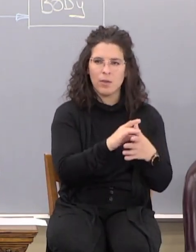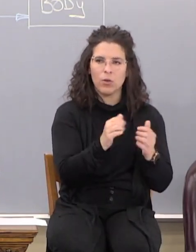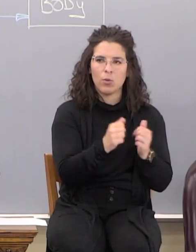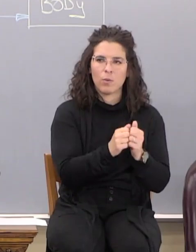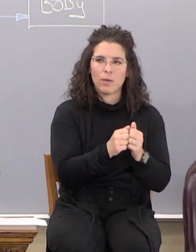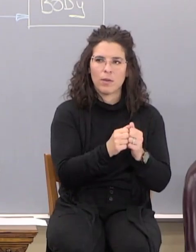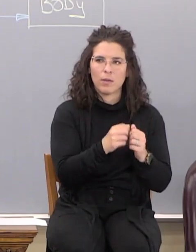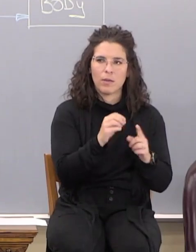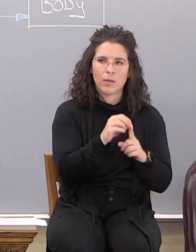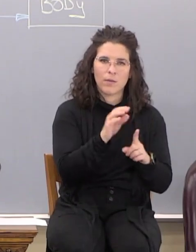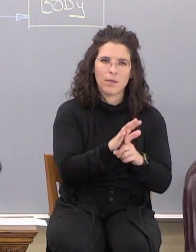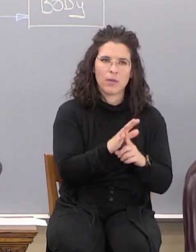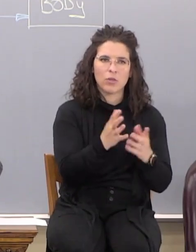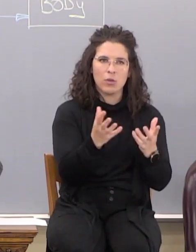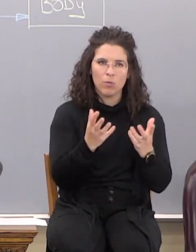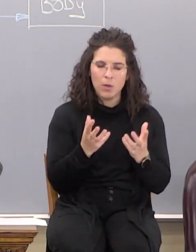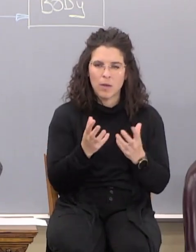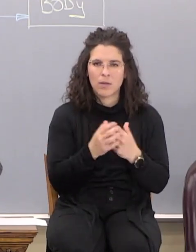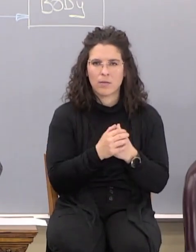the affections and lust.